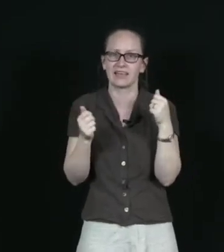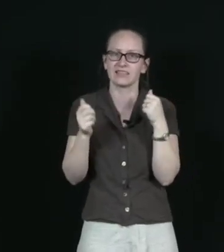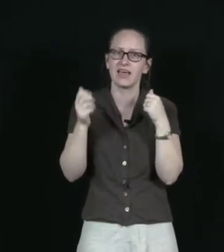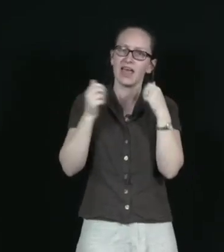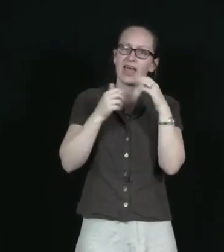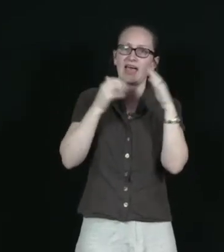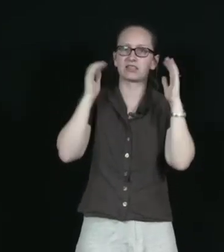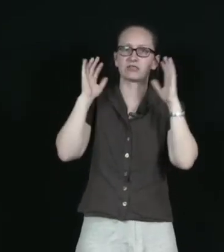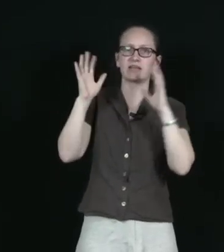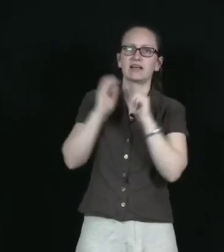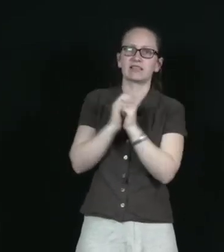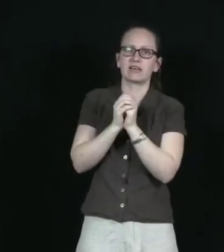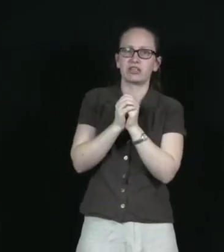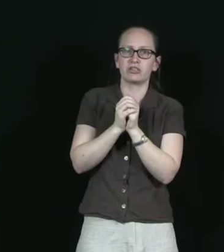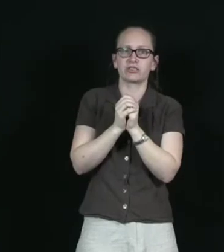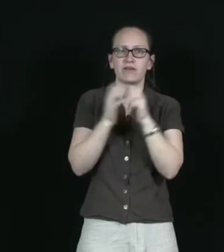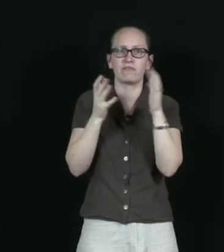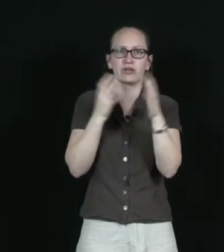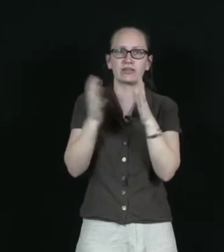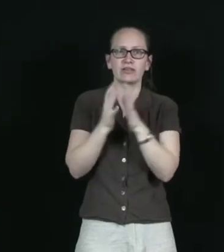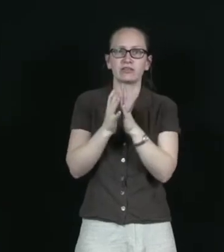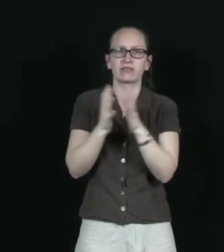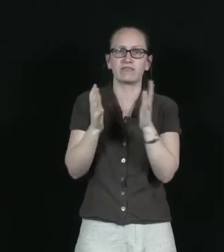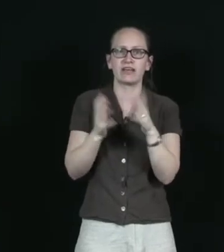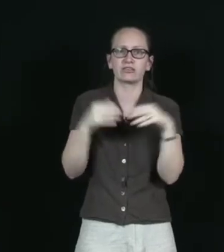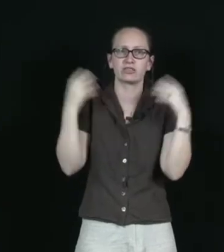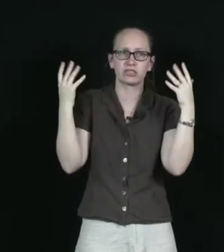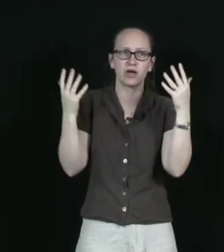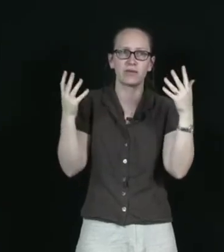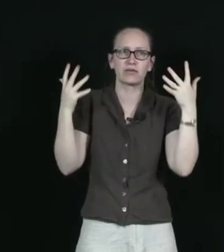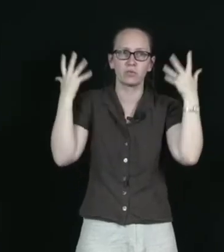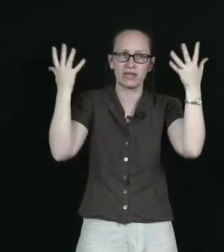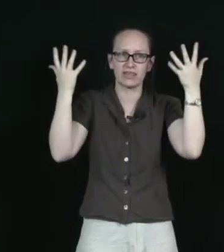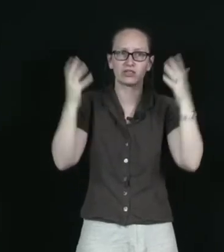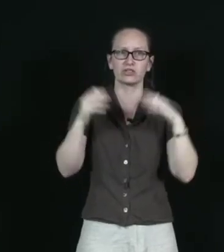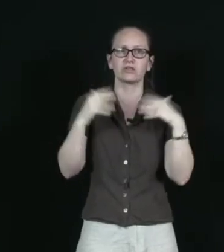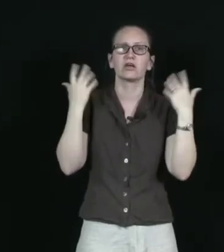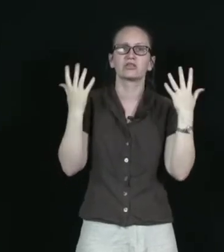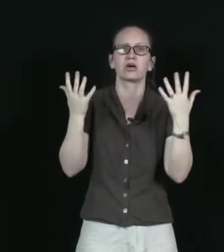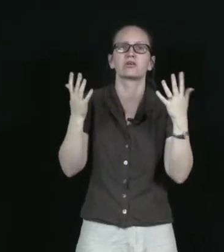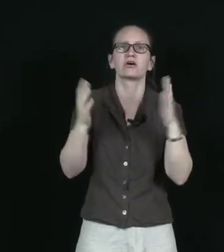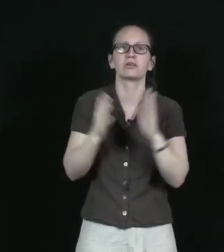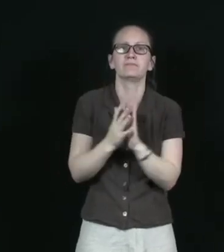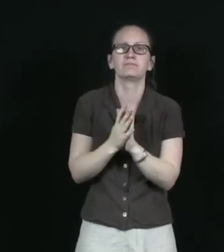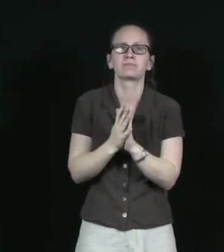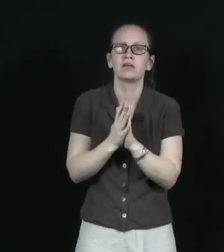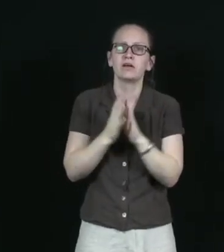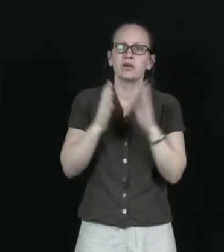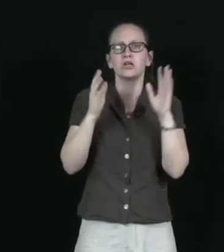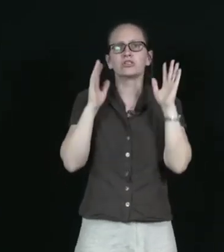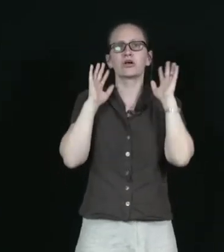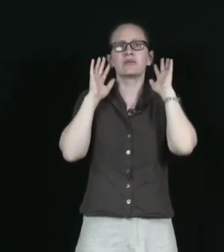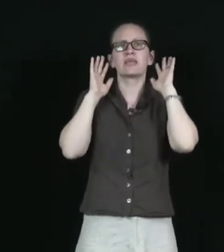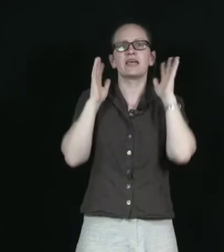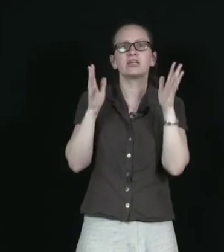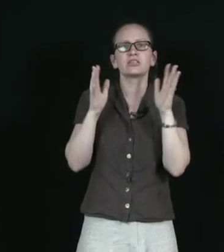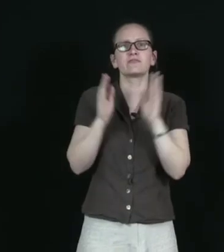mechanics. And street lights actually use the photoelectric effect to determine when they should turn on. So with each of